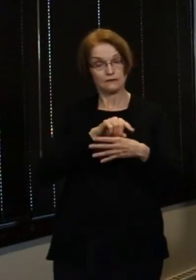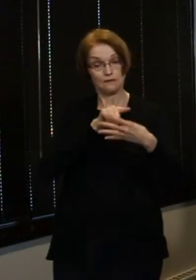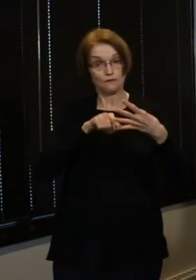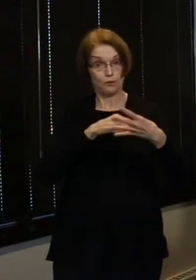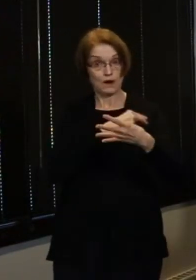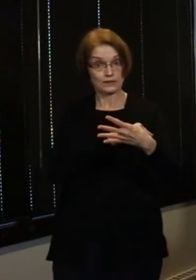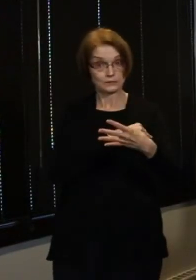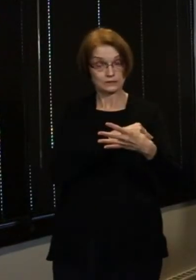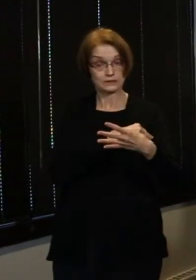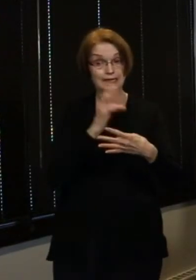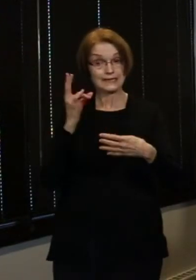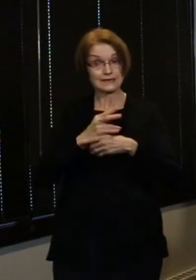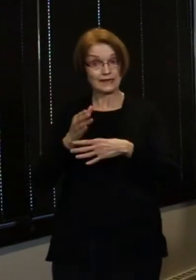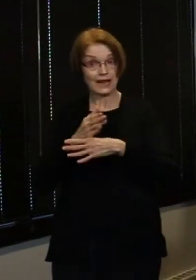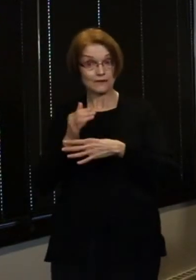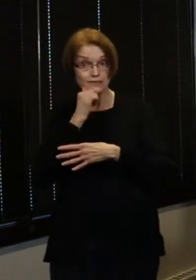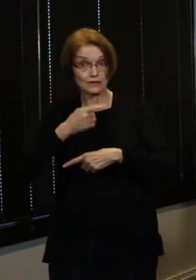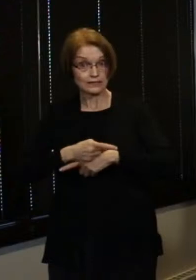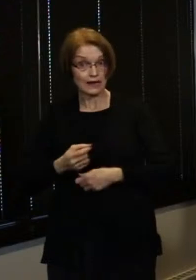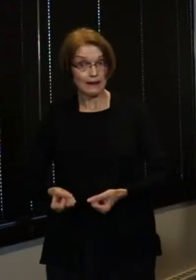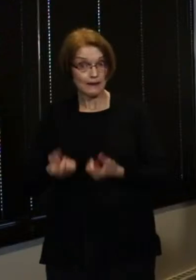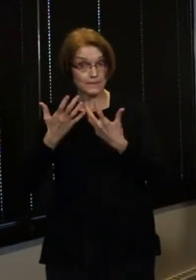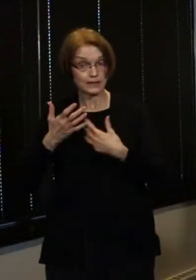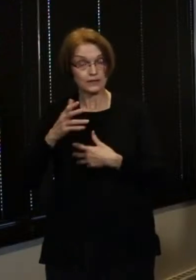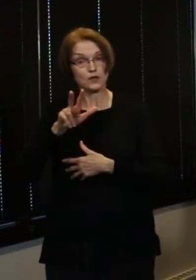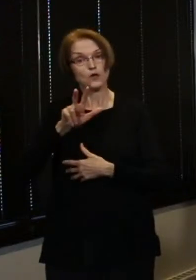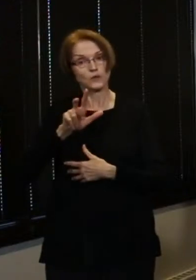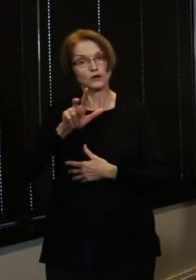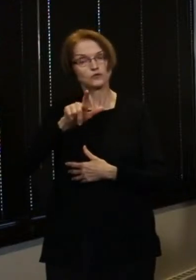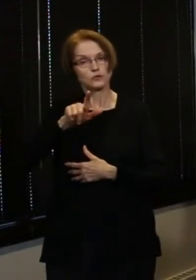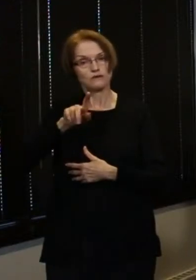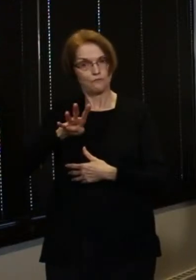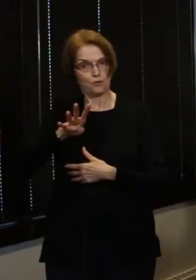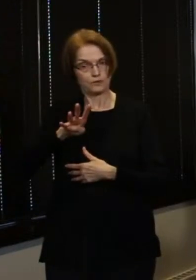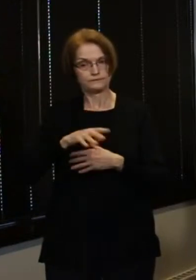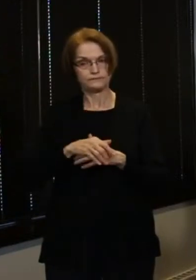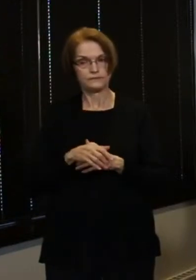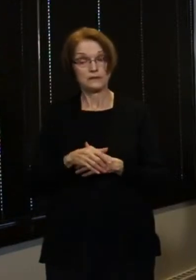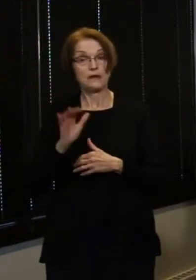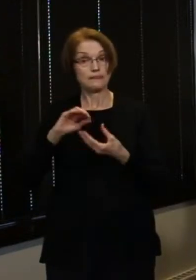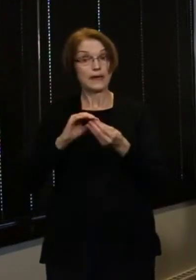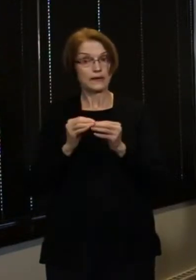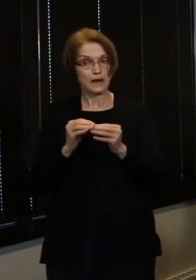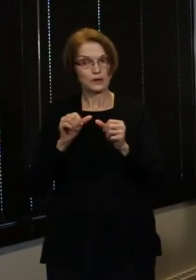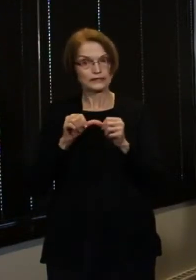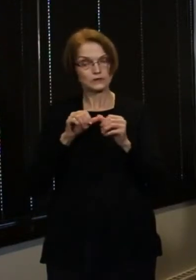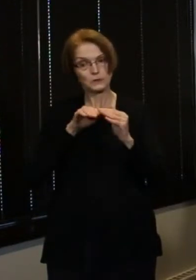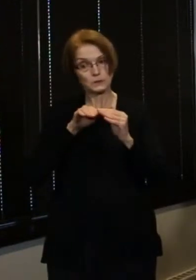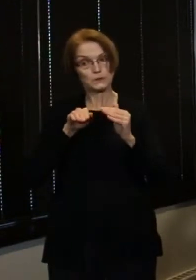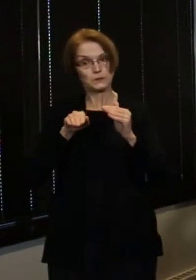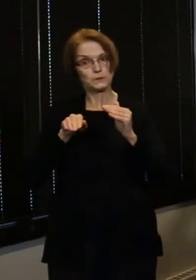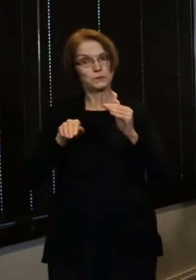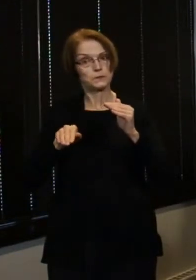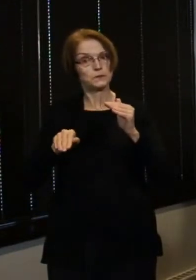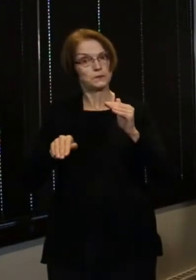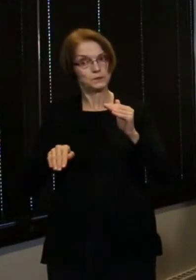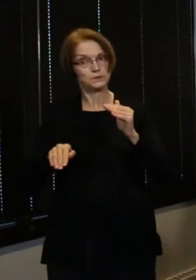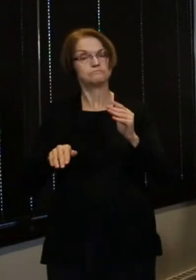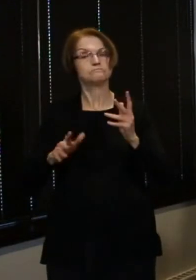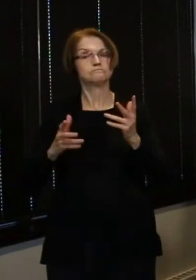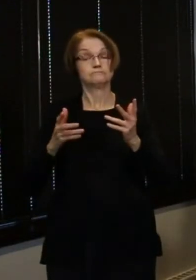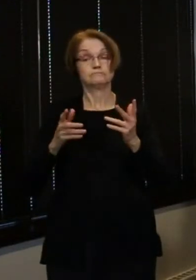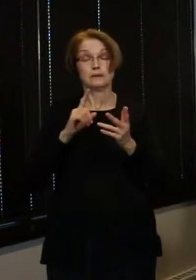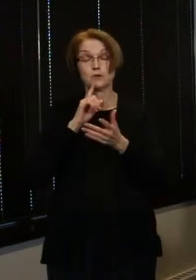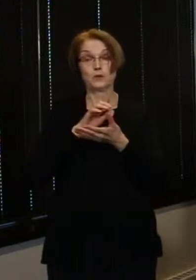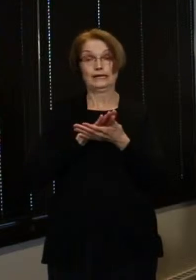and the rolling 7-day average is now at 324. So this number continues to come down nicely. It will be really